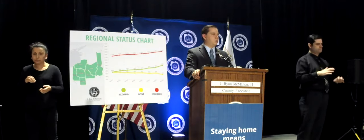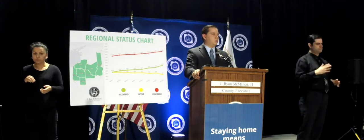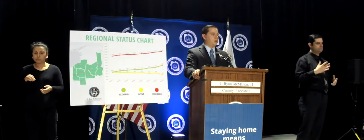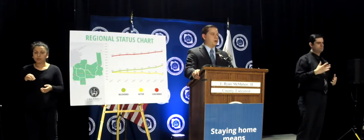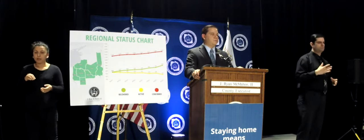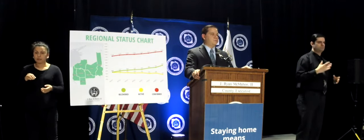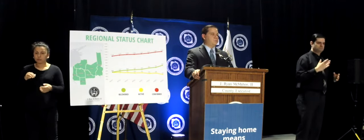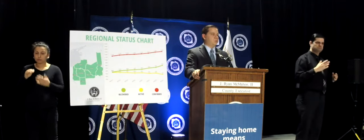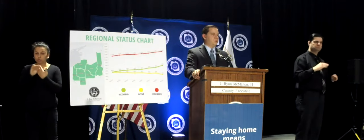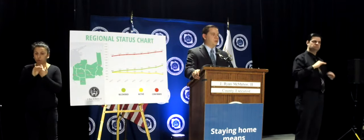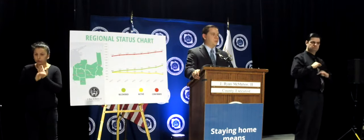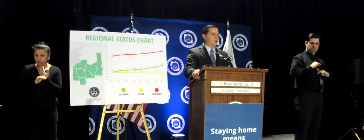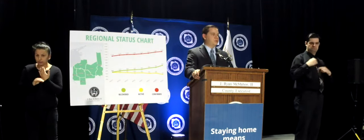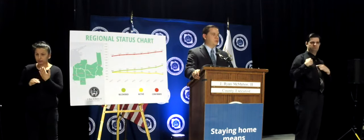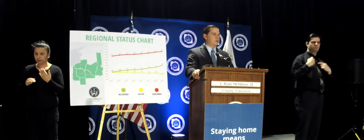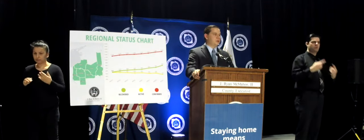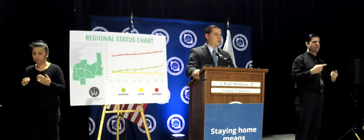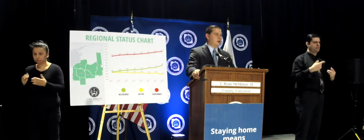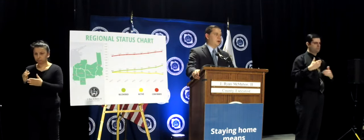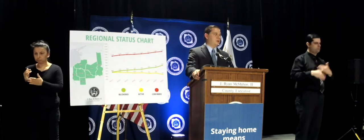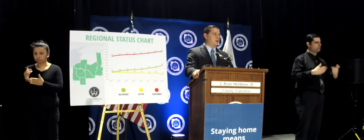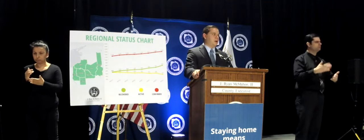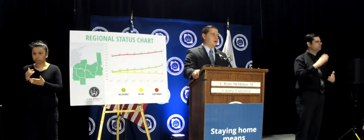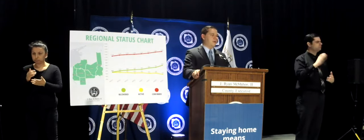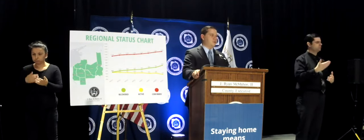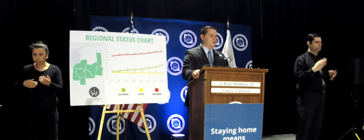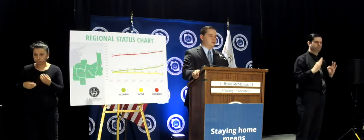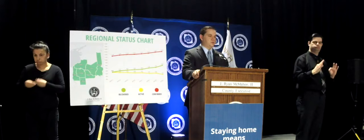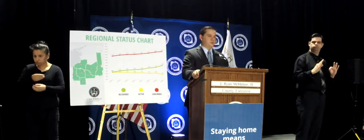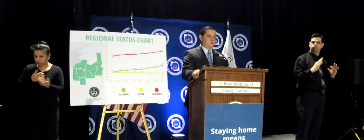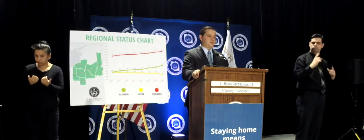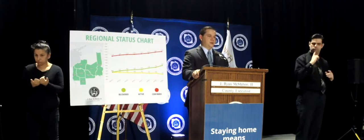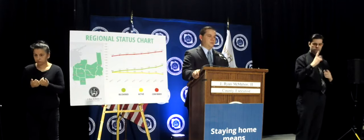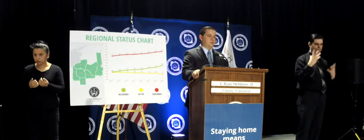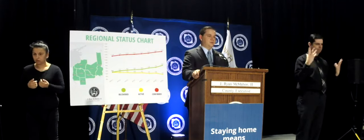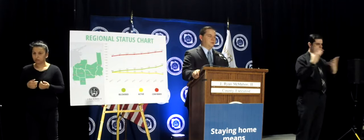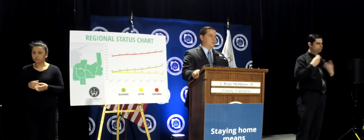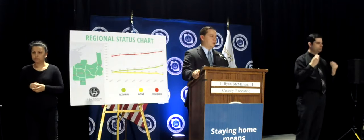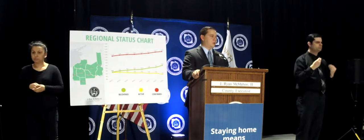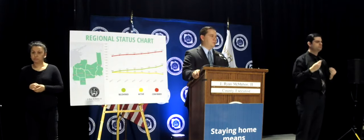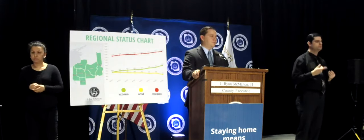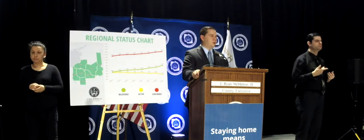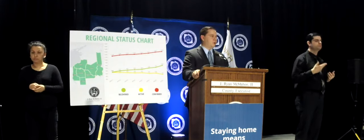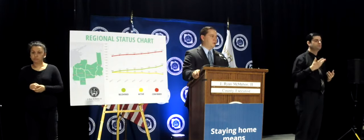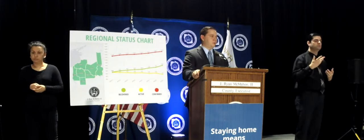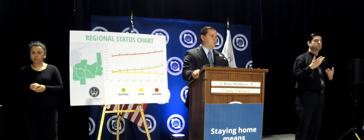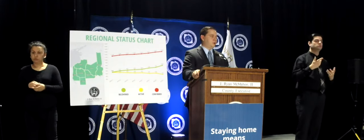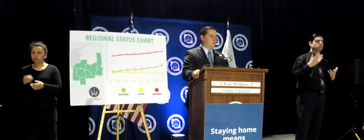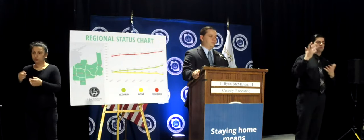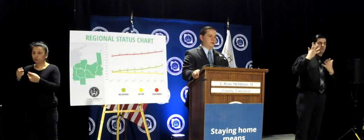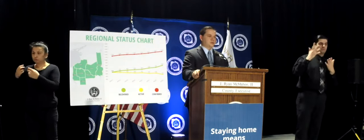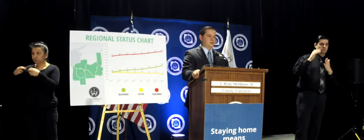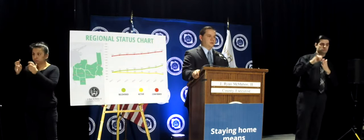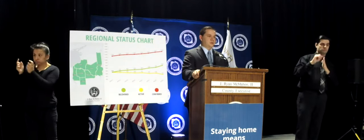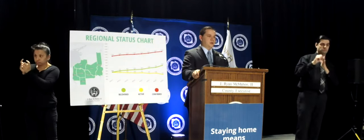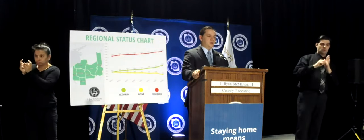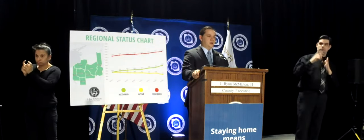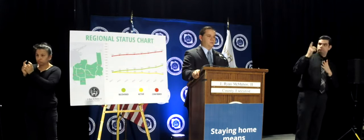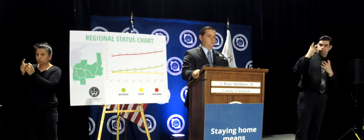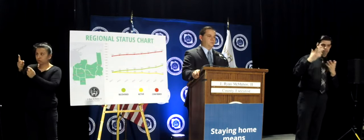are with the collaboration. Our conversations with New York State have been very good, very